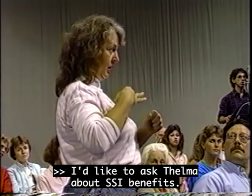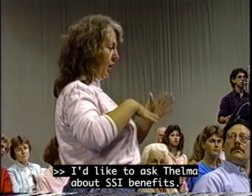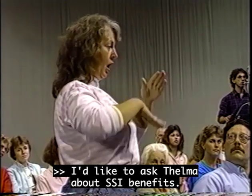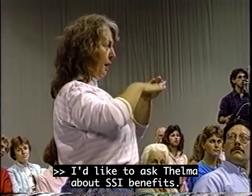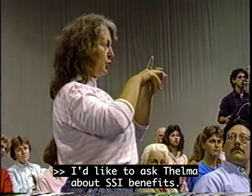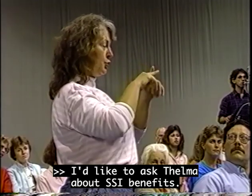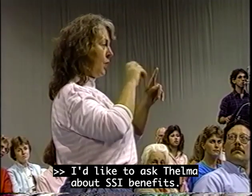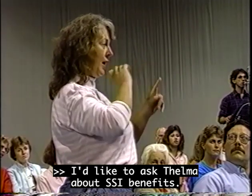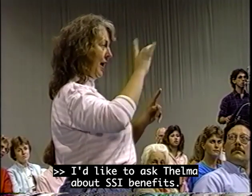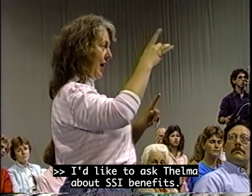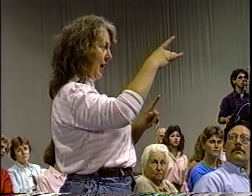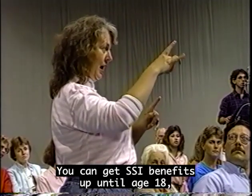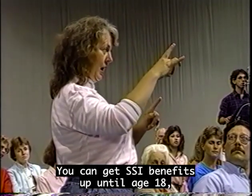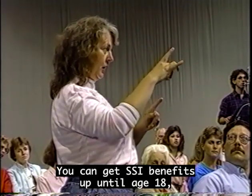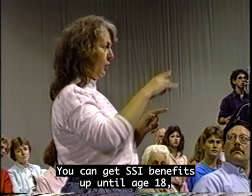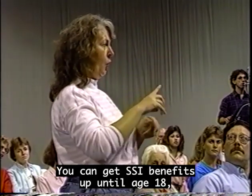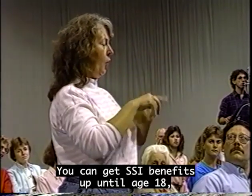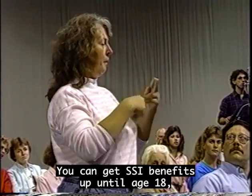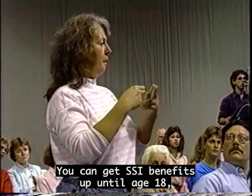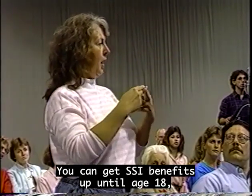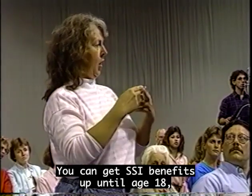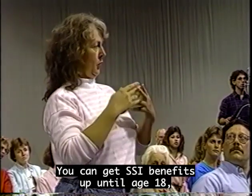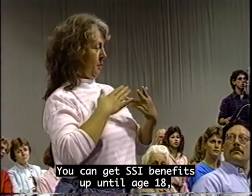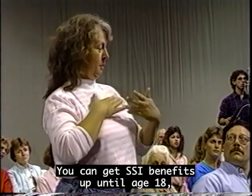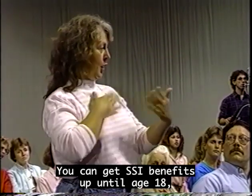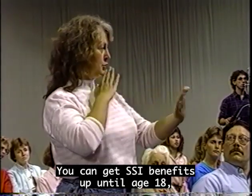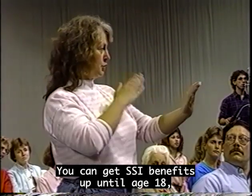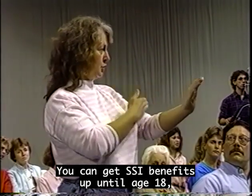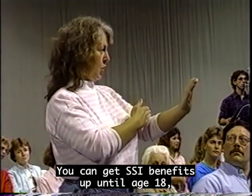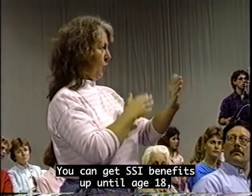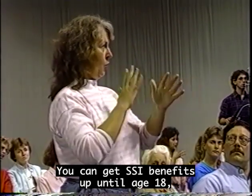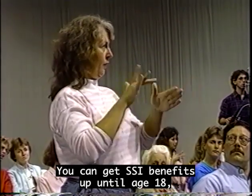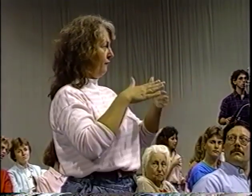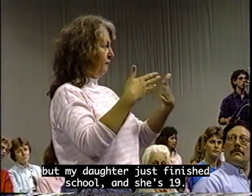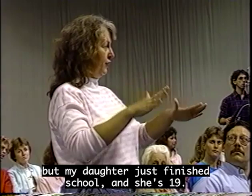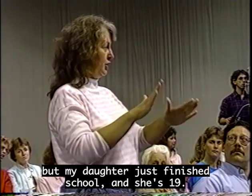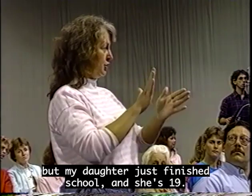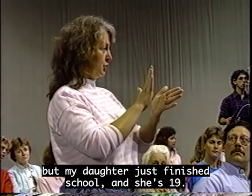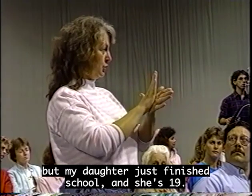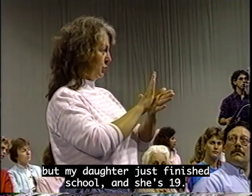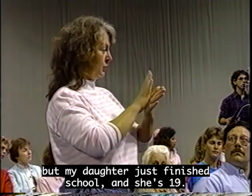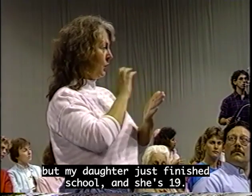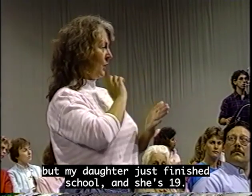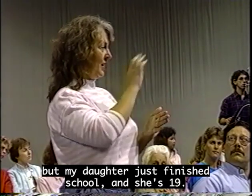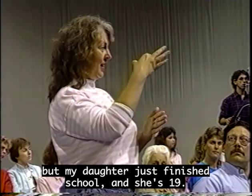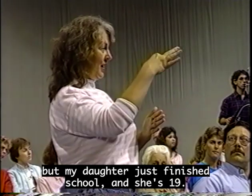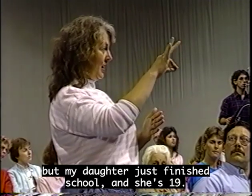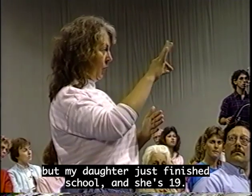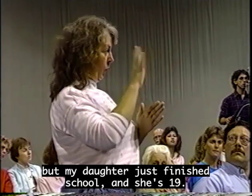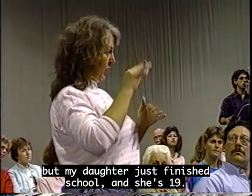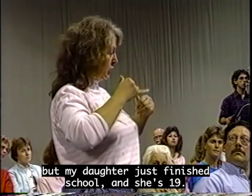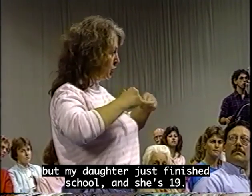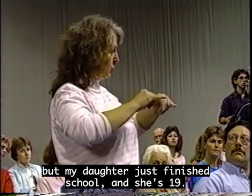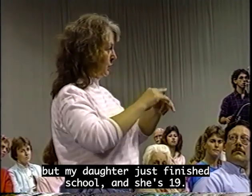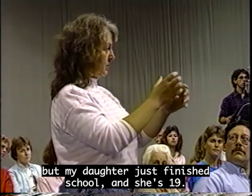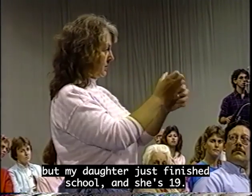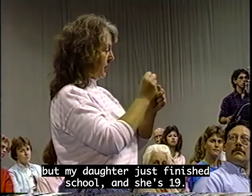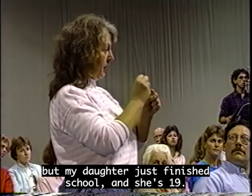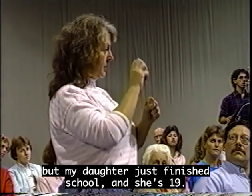Thelma about SSI benefits. You can get SSI benefits up until age 18, but my daughter just finished school,